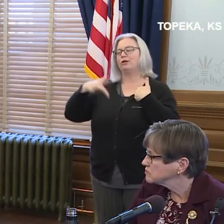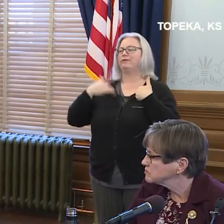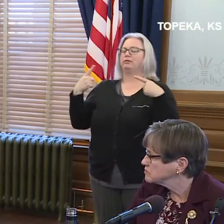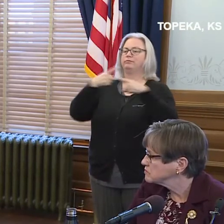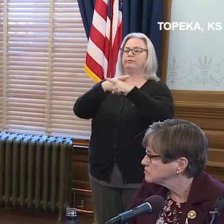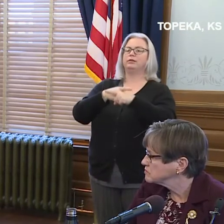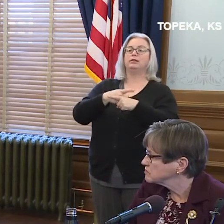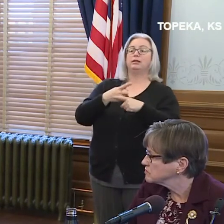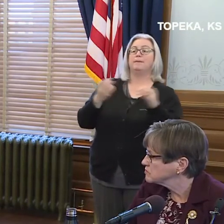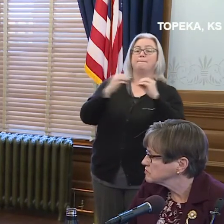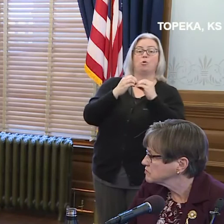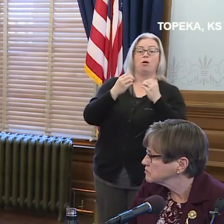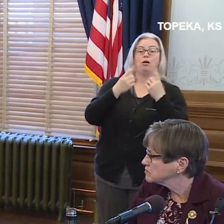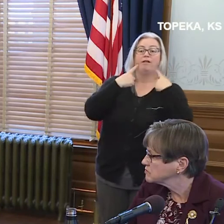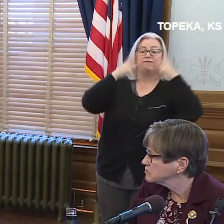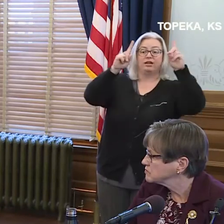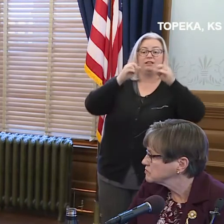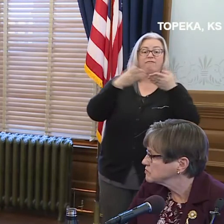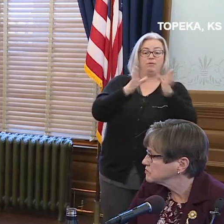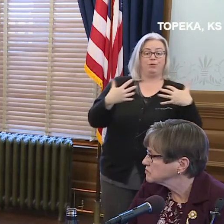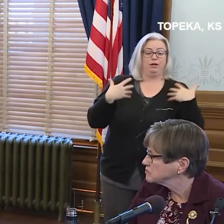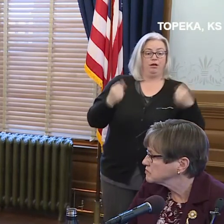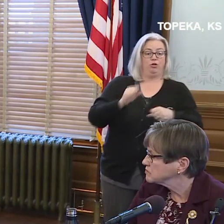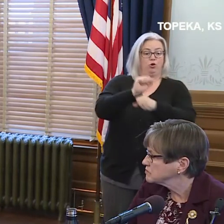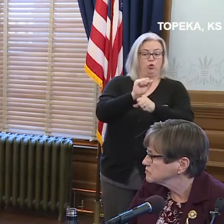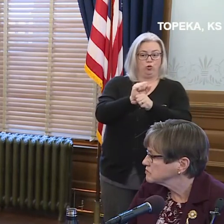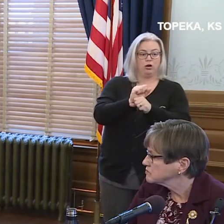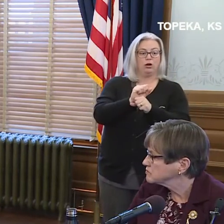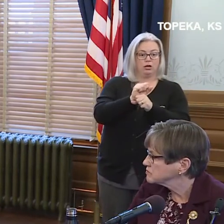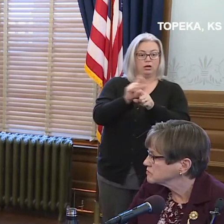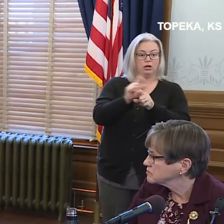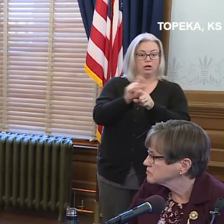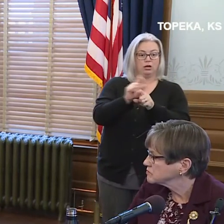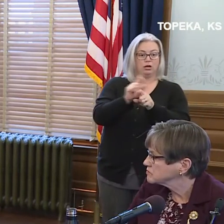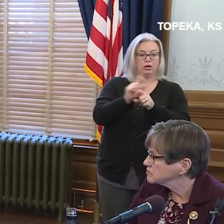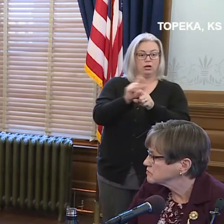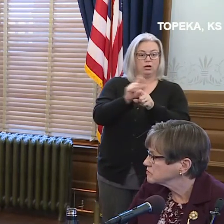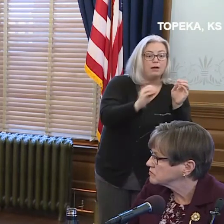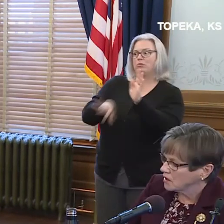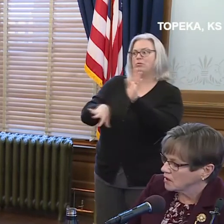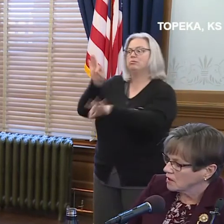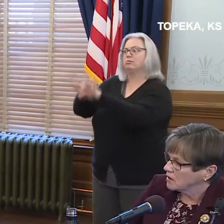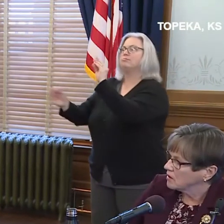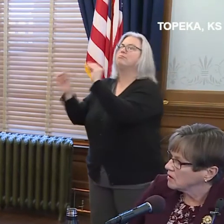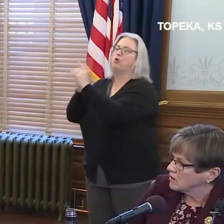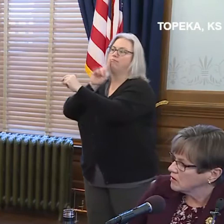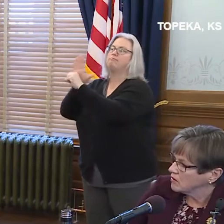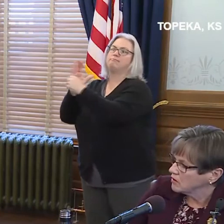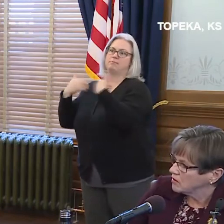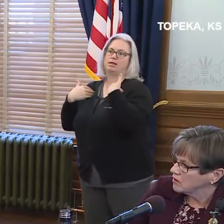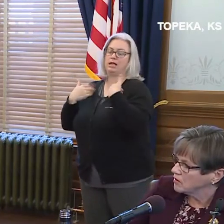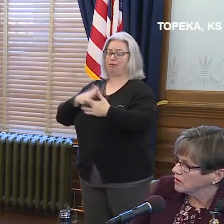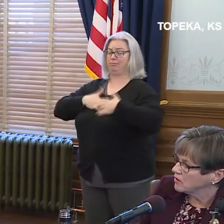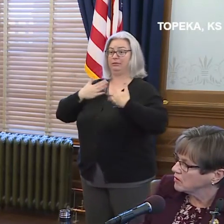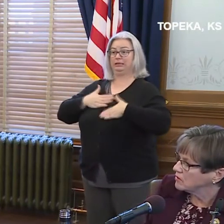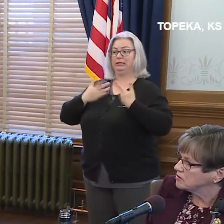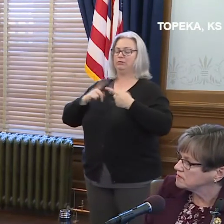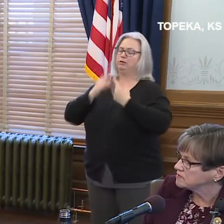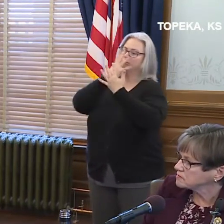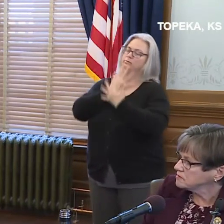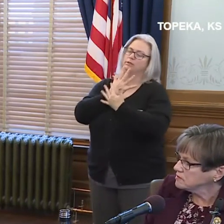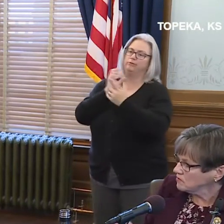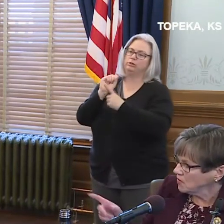public health work we do will drive more and more case identification. I'm going on down there, except it's a very